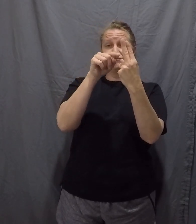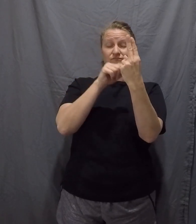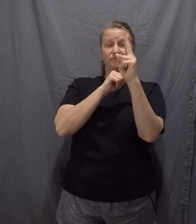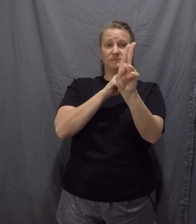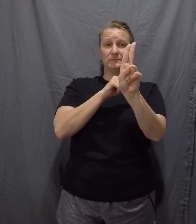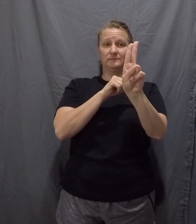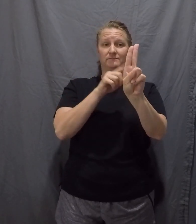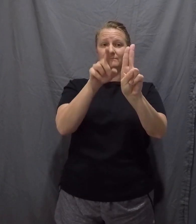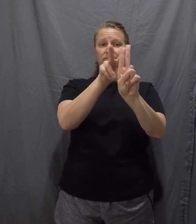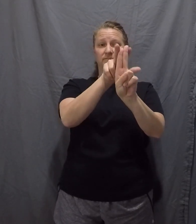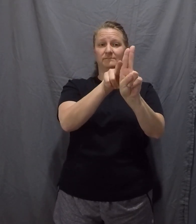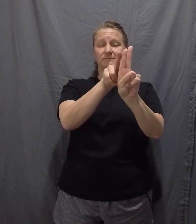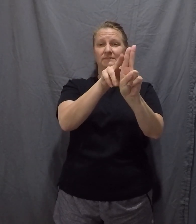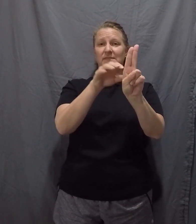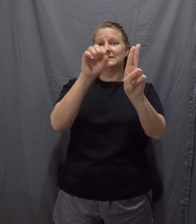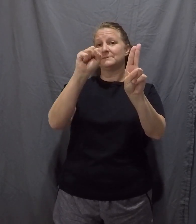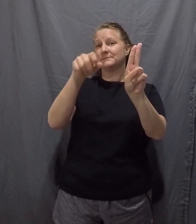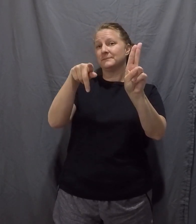make a little space.